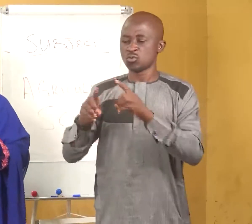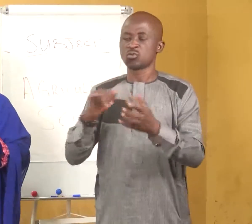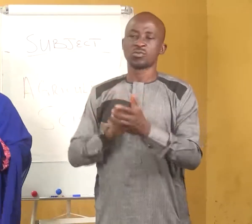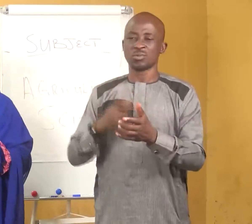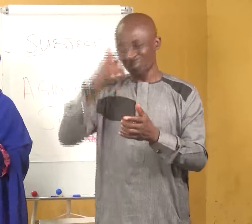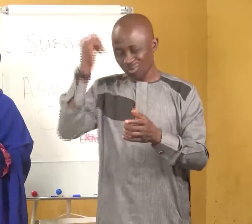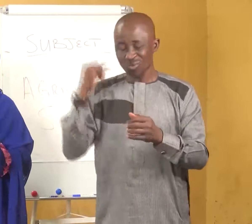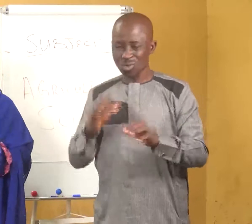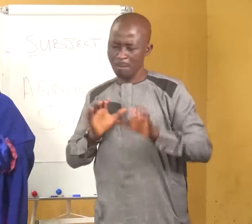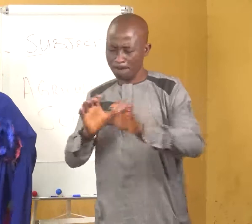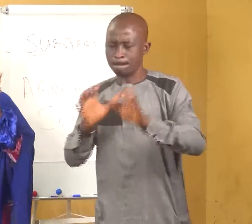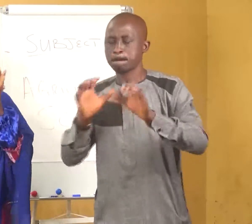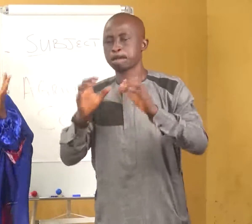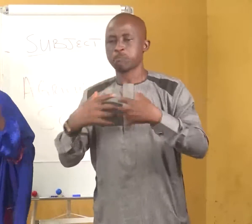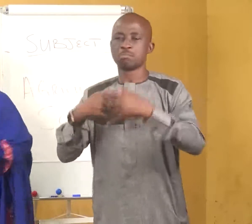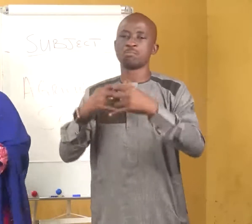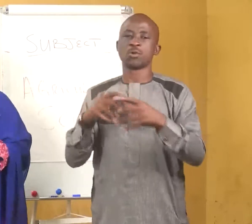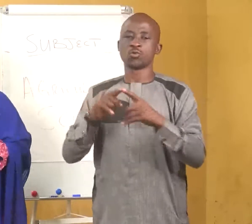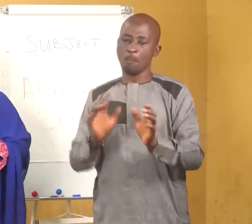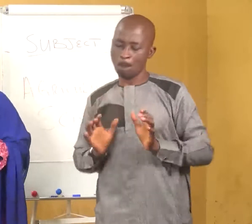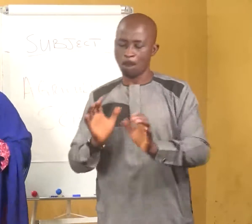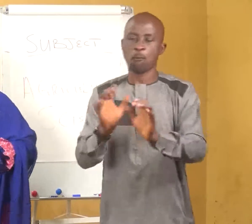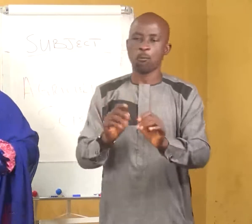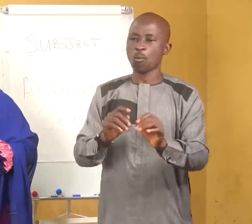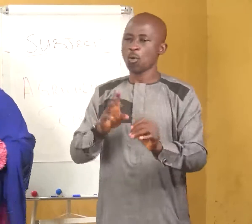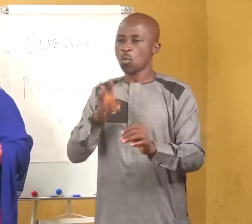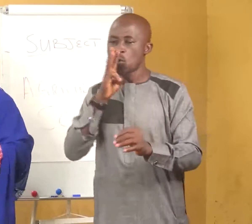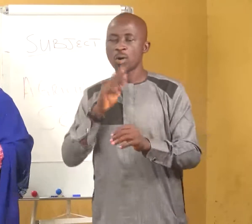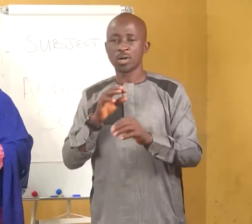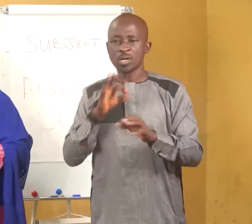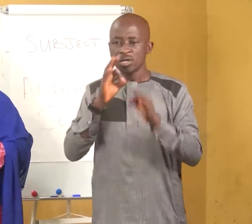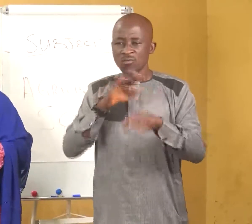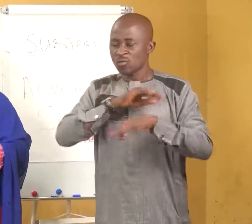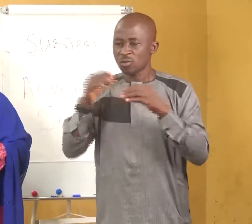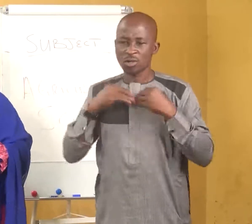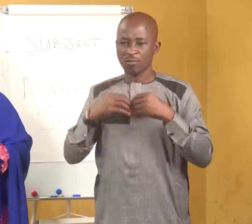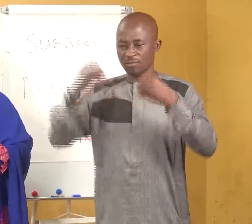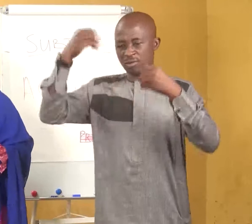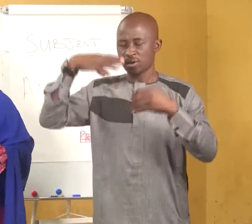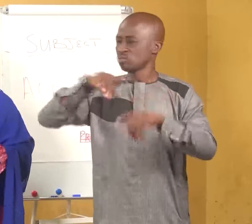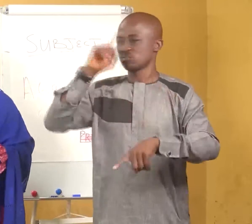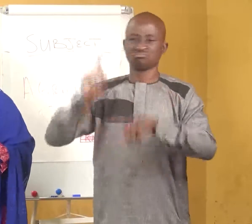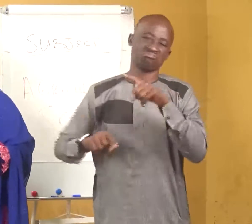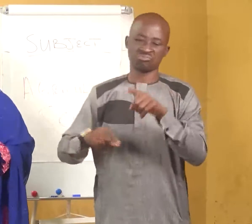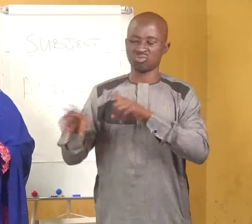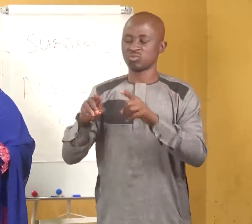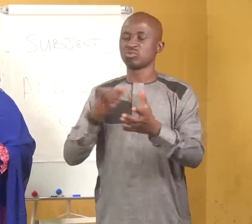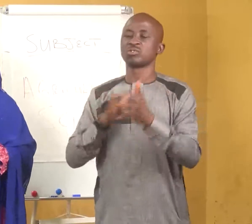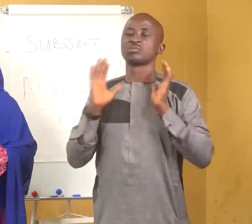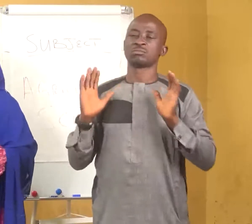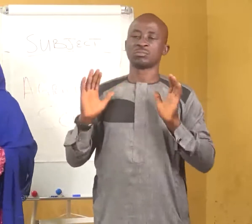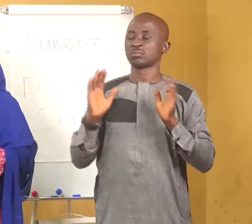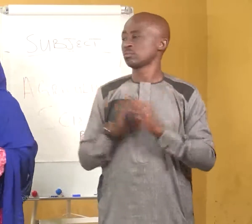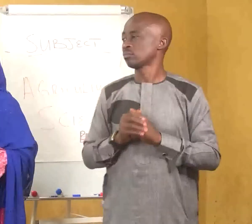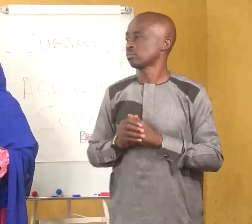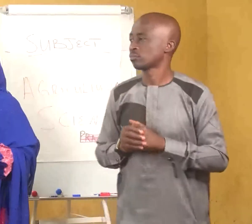use the pumping machines to pump the water. So where there is no power, you cannot operate. And